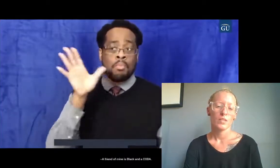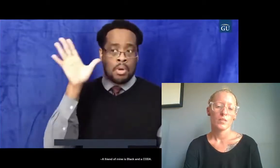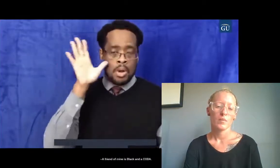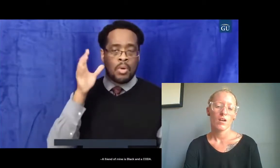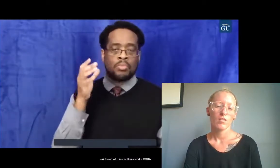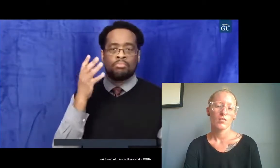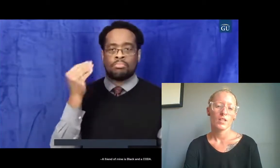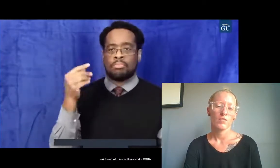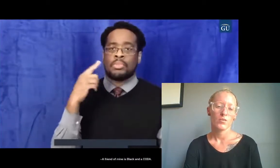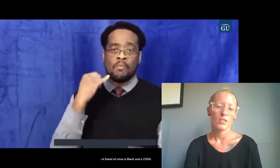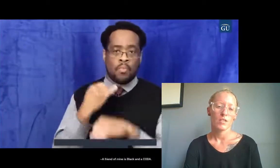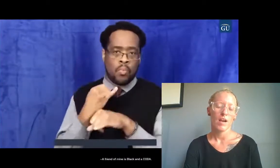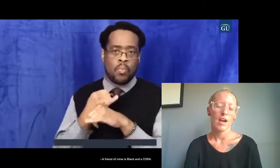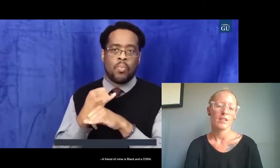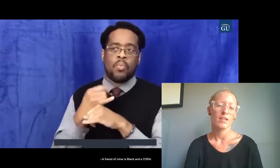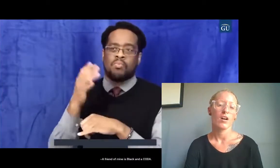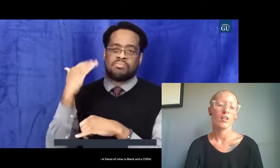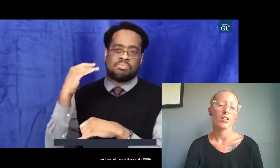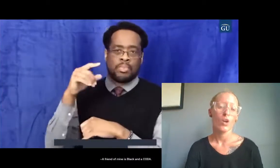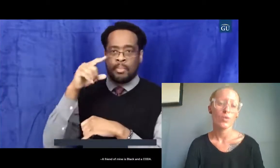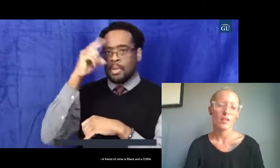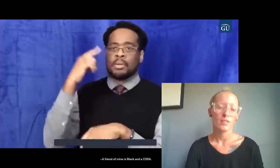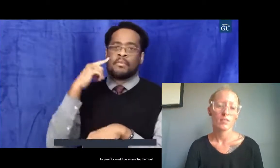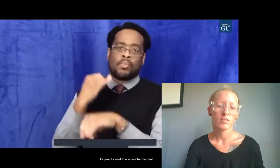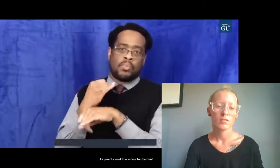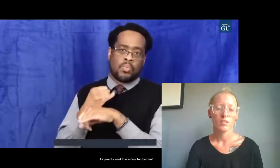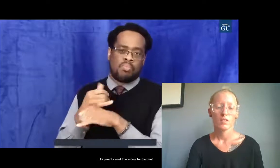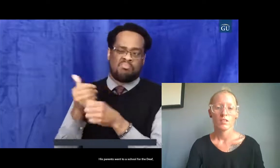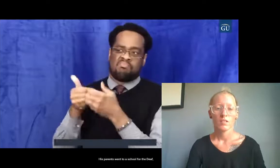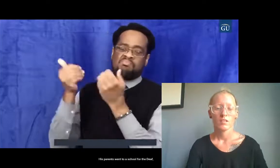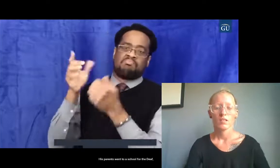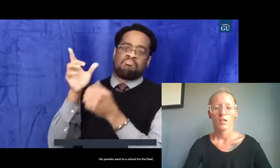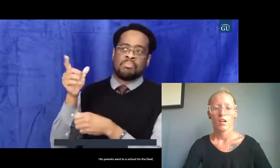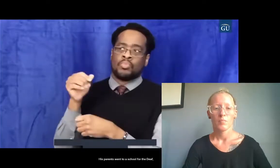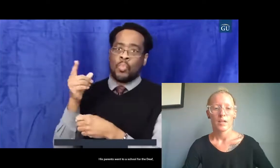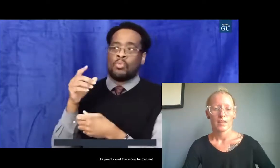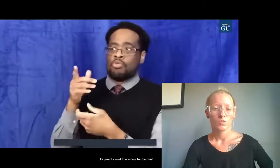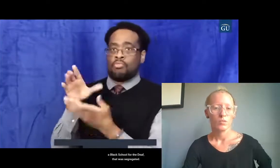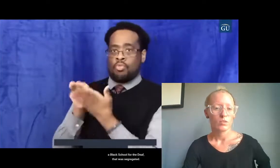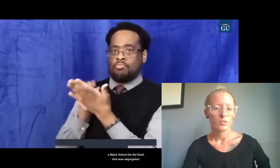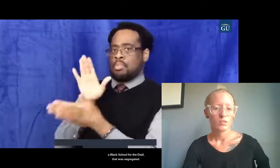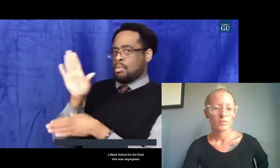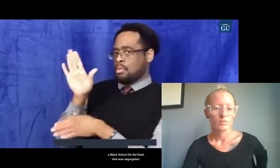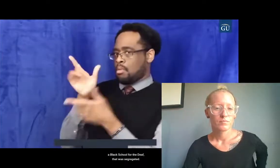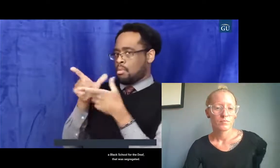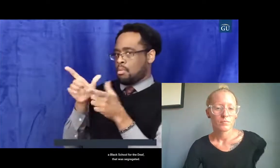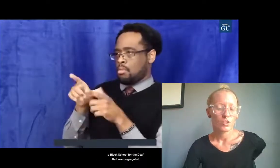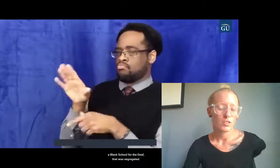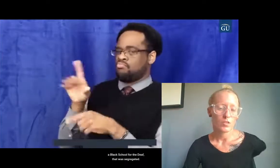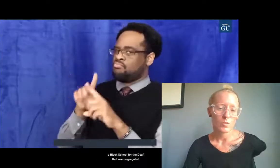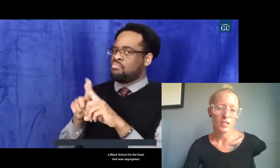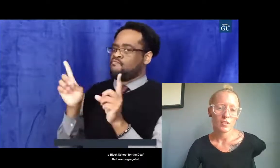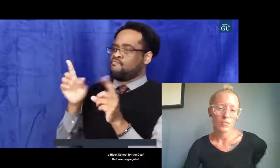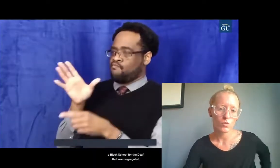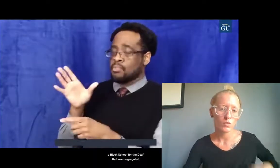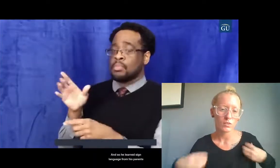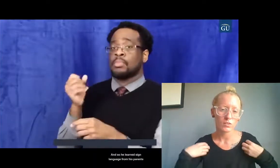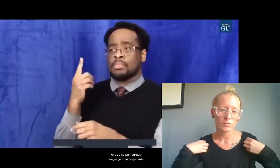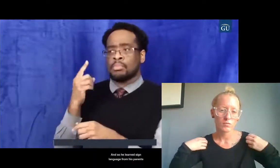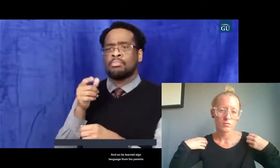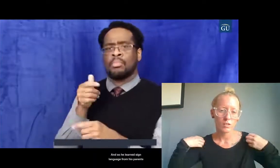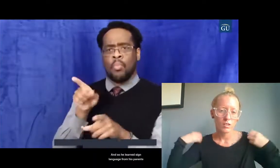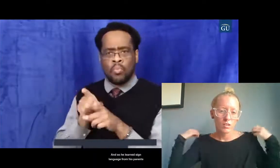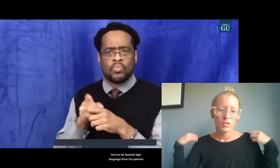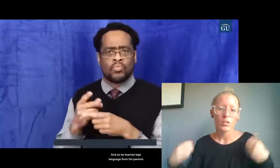When we think about the influences I've had on CODAs, on Black schools, or excuse me, deaf